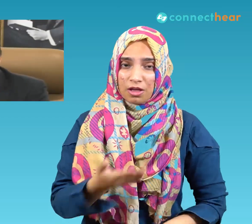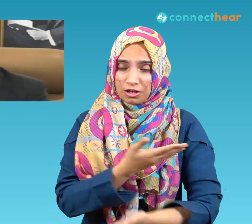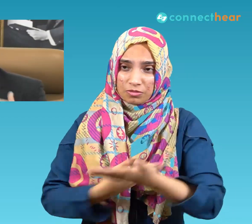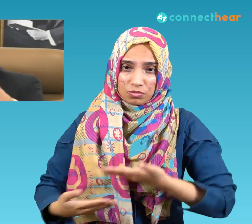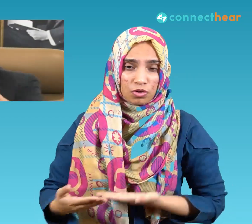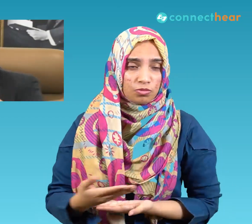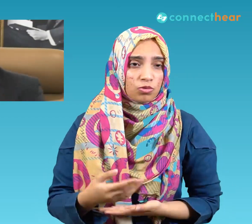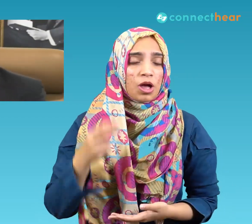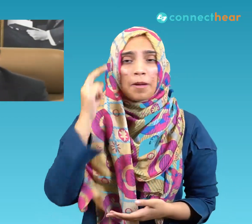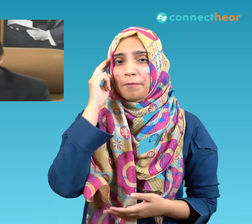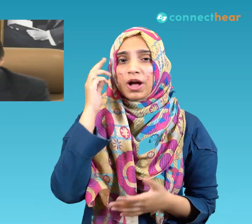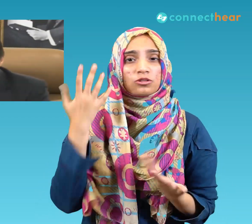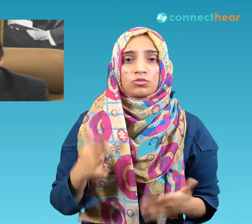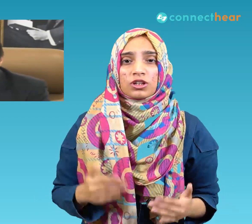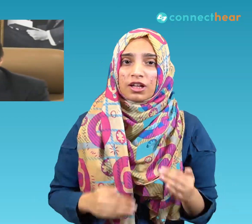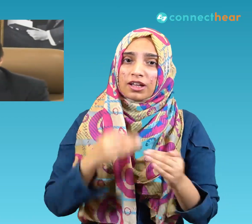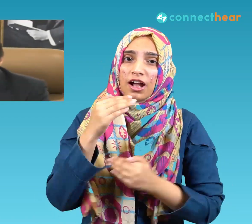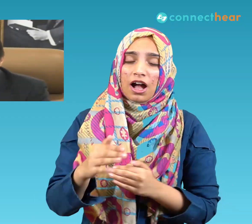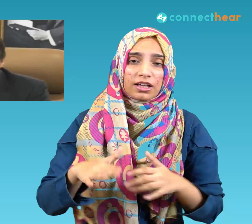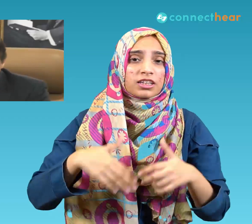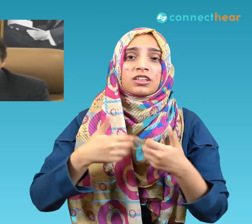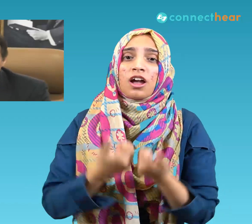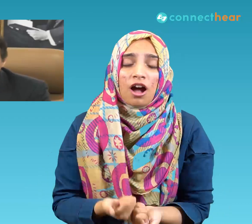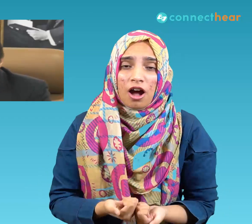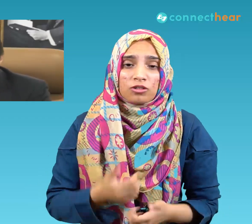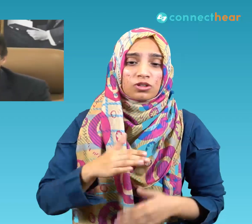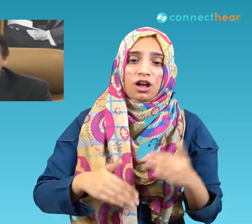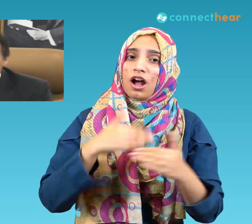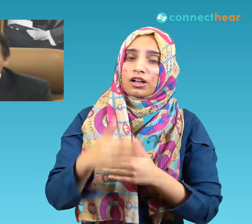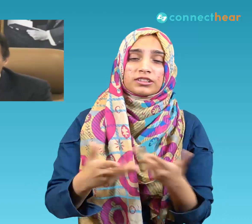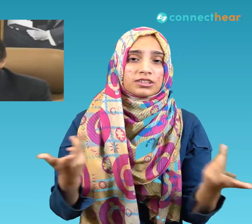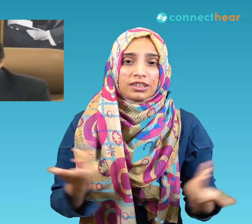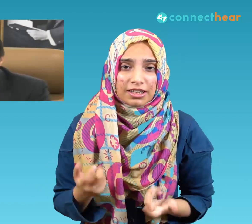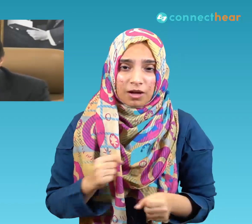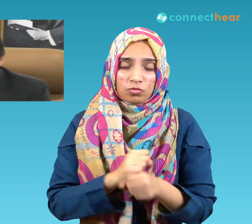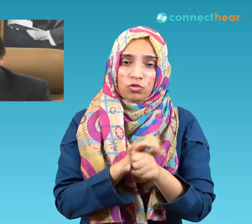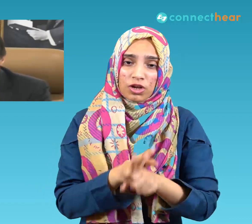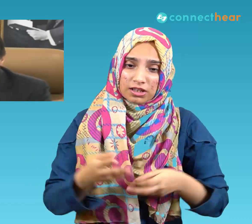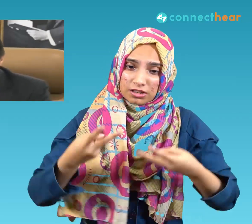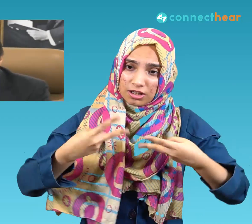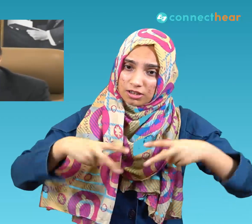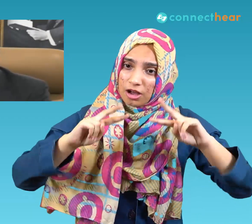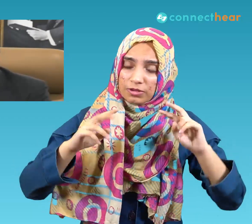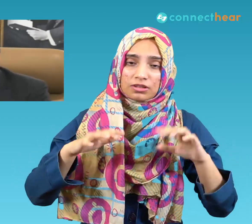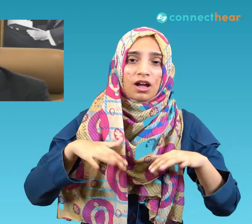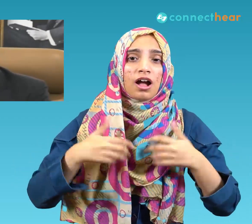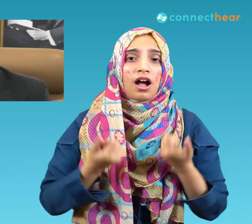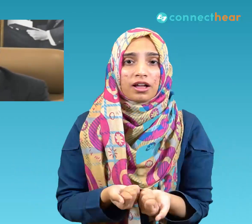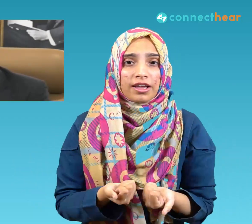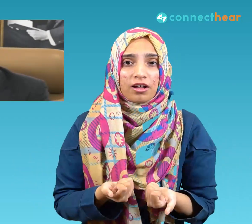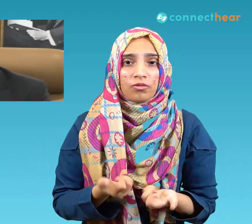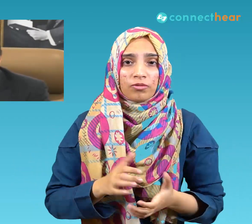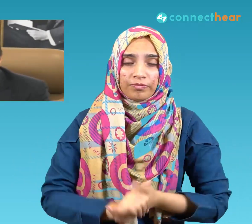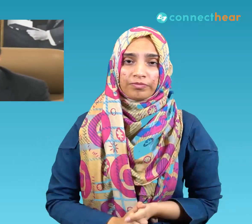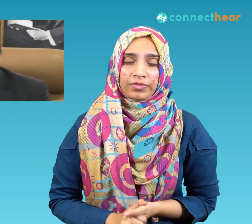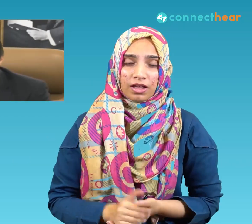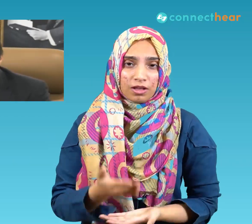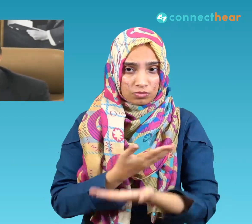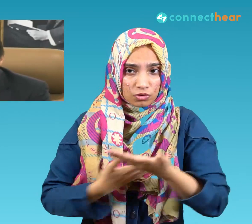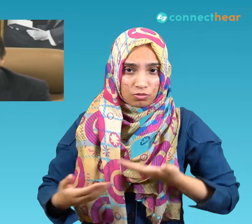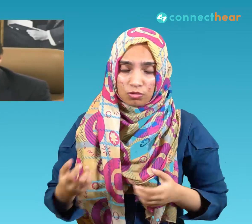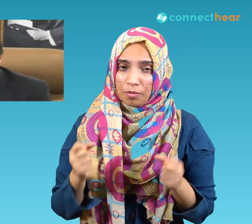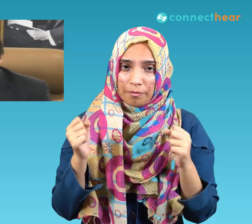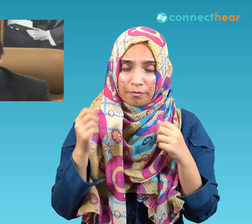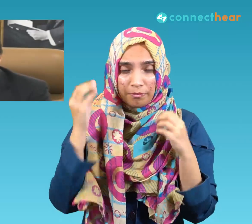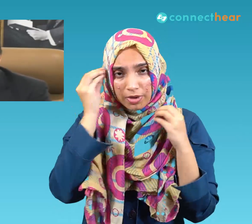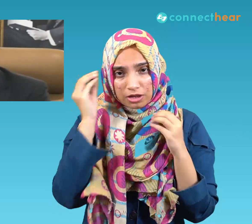second wave, because it's in the winter, we don't know what this winter wave is going to be like. So, there's a bit of